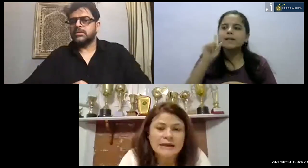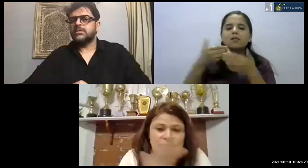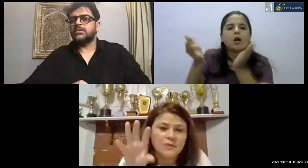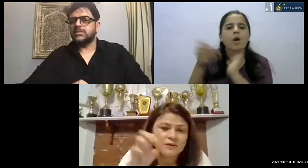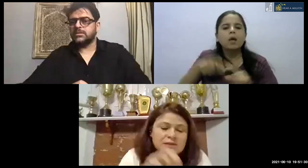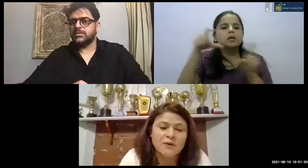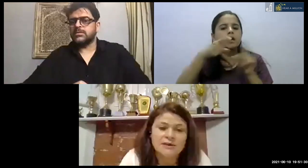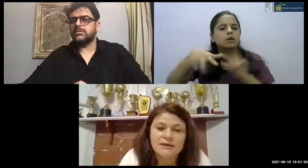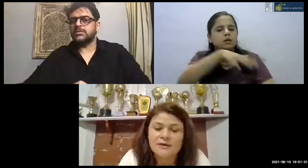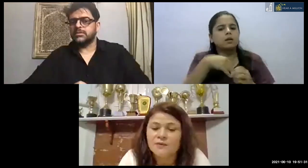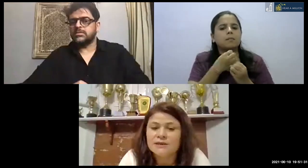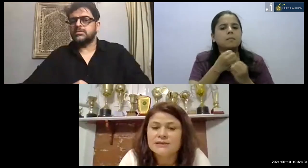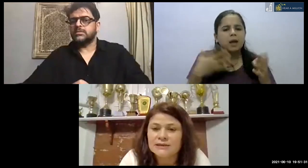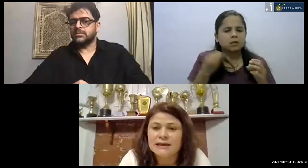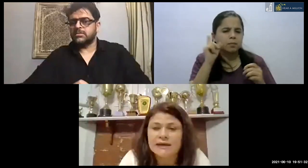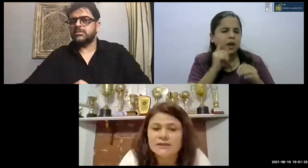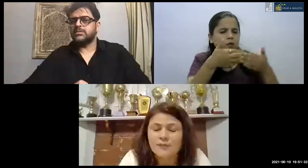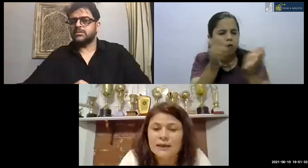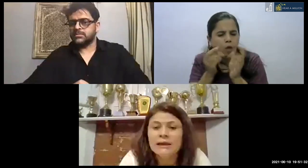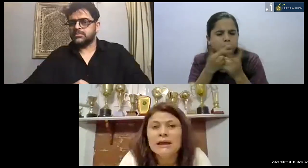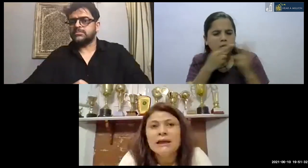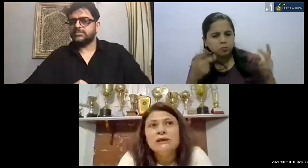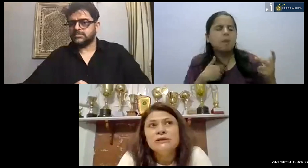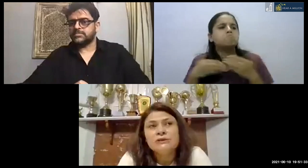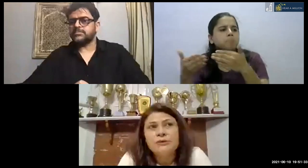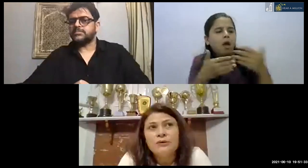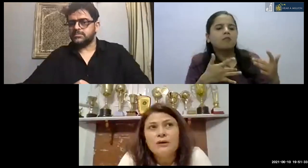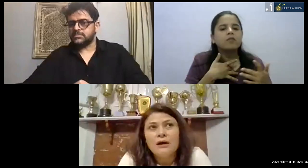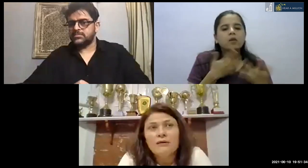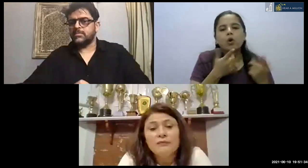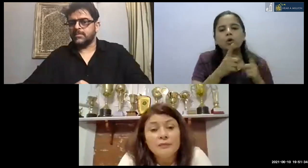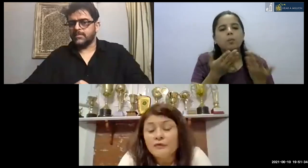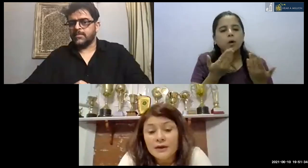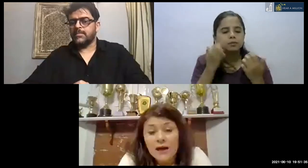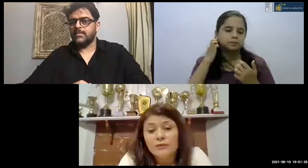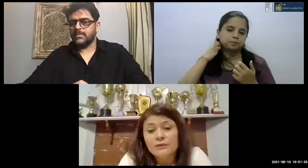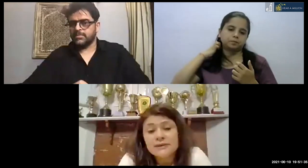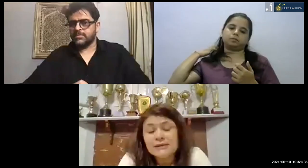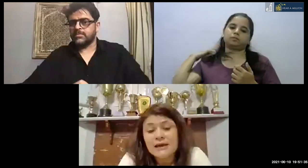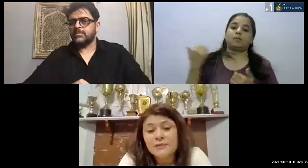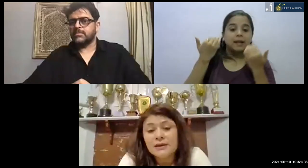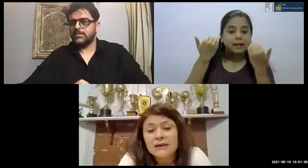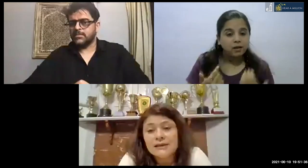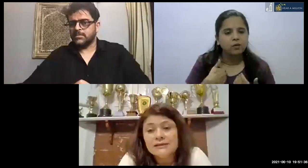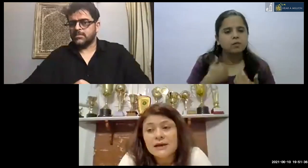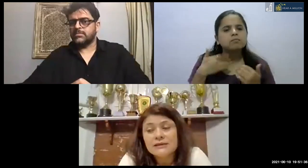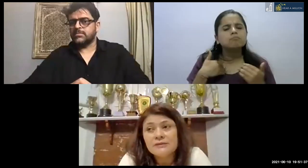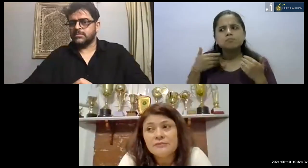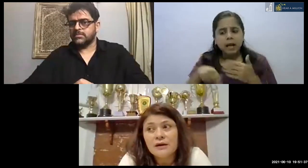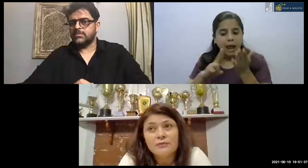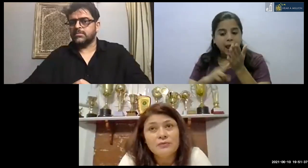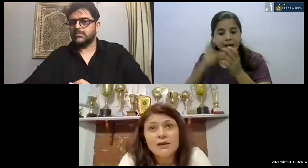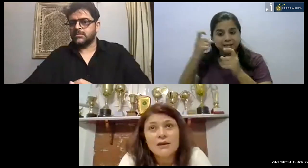So many smaller deaf communities in Delhi as well. So for now, since I'm in